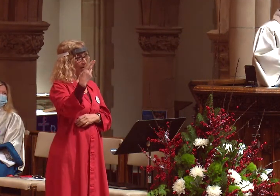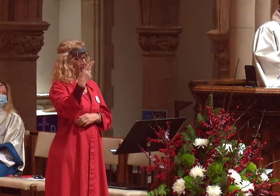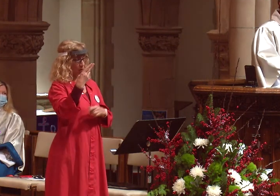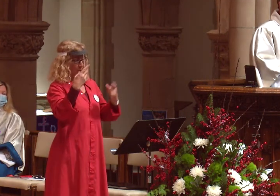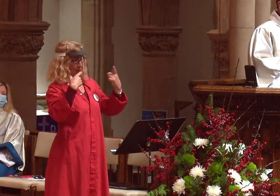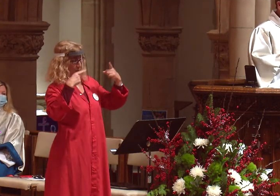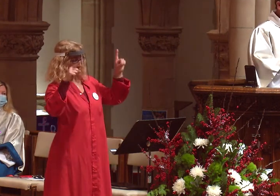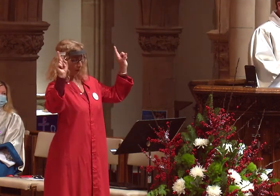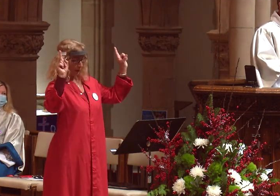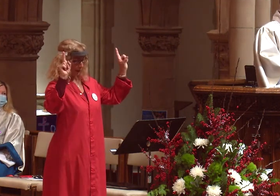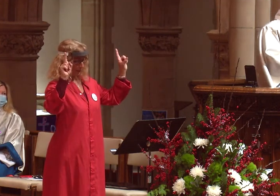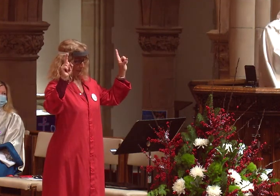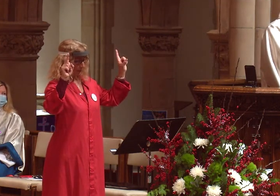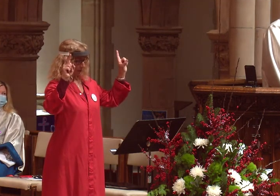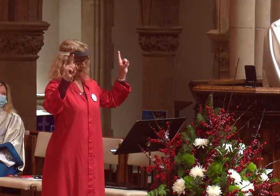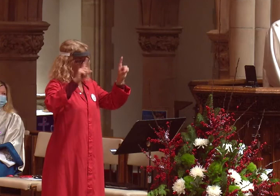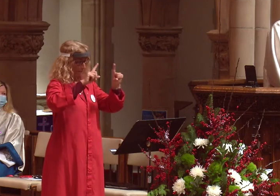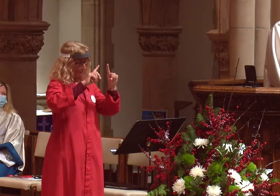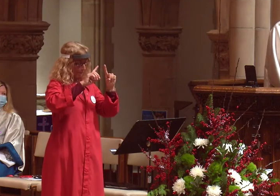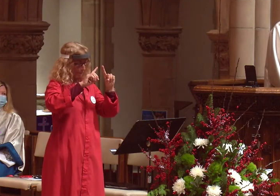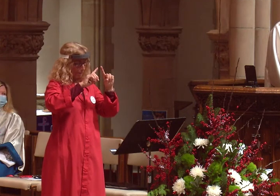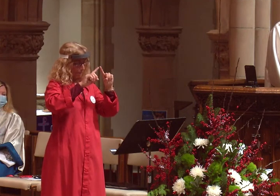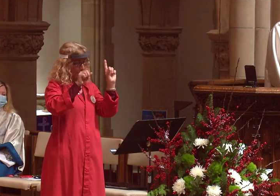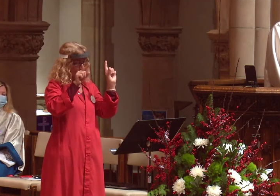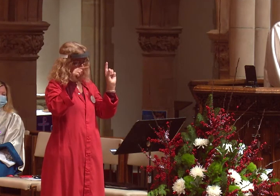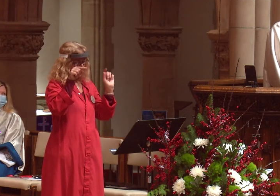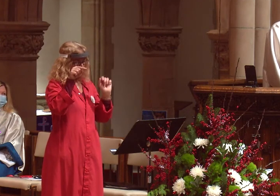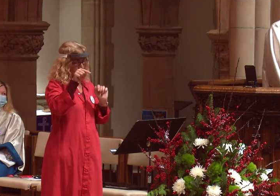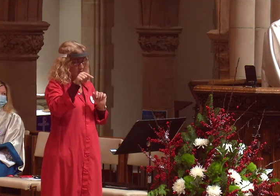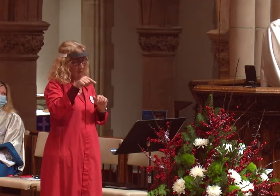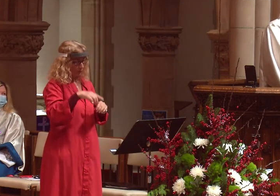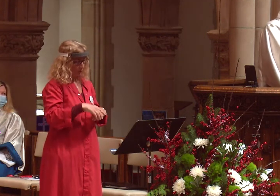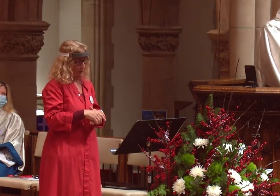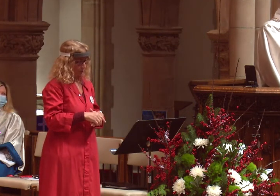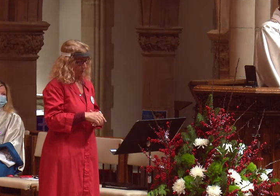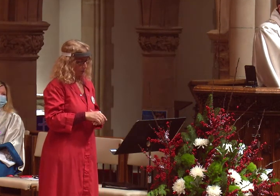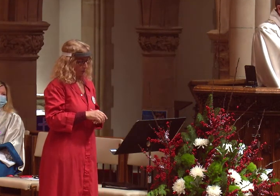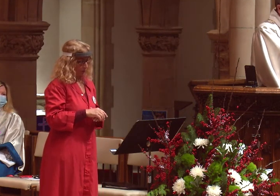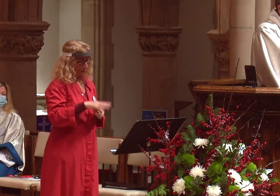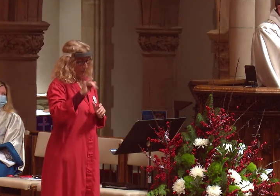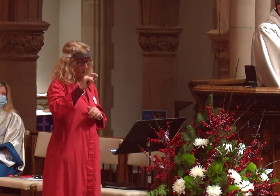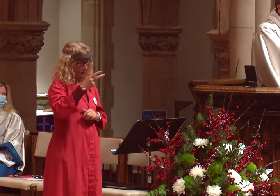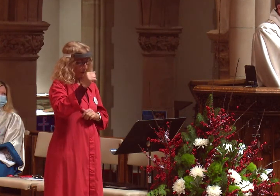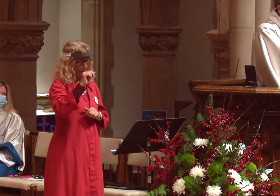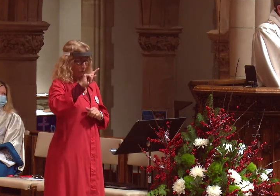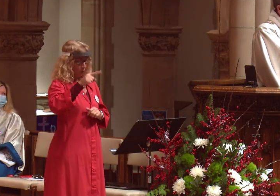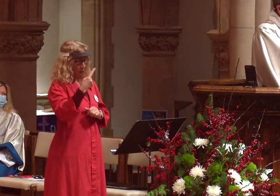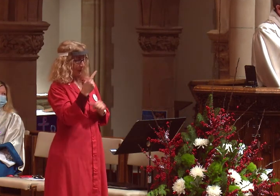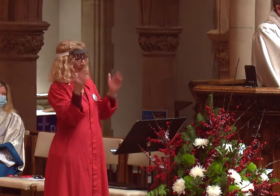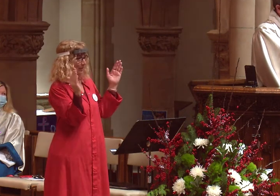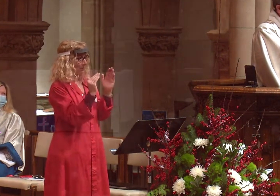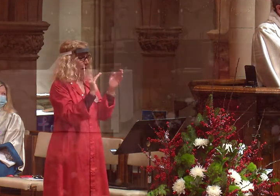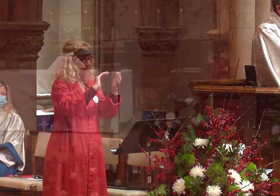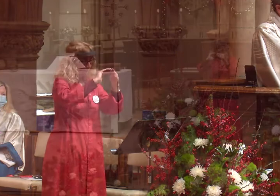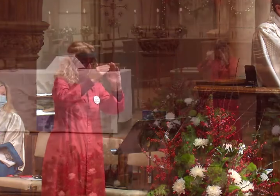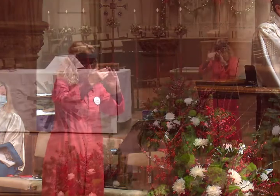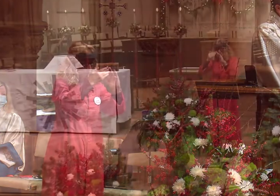O Bethlehem Ephratah, are only a small village among all the people of